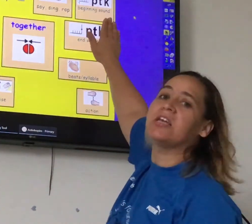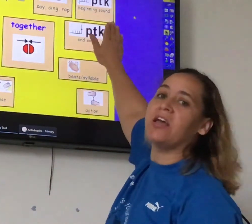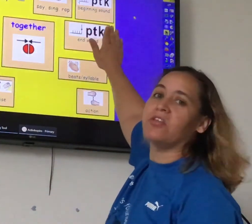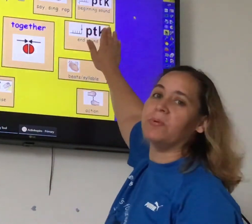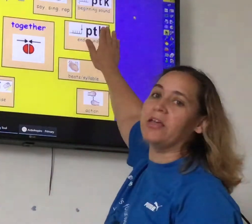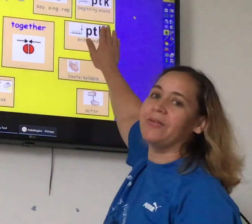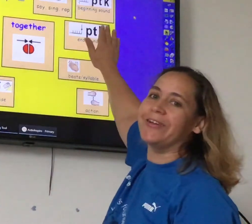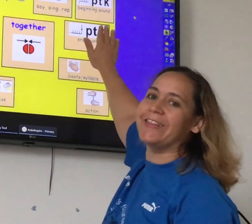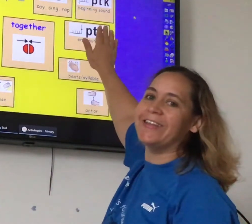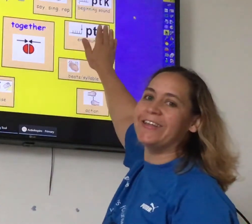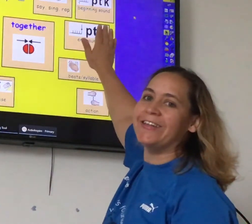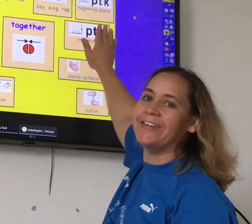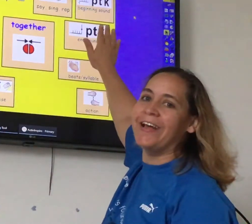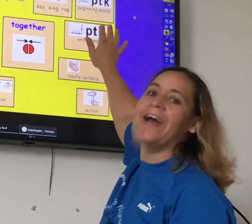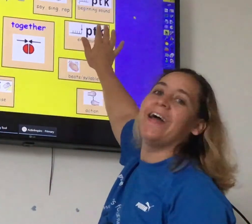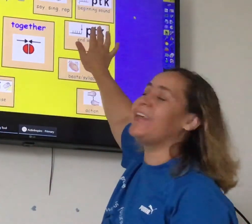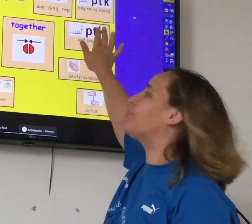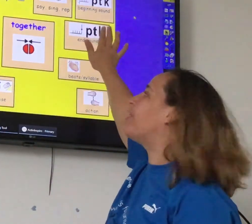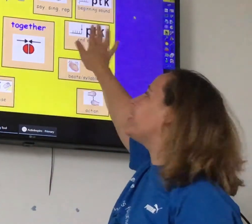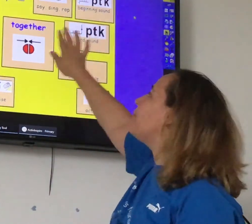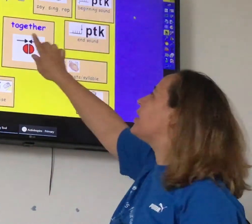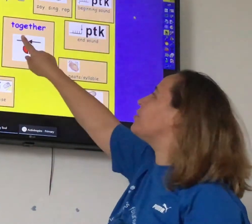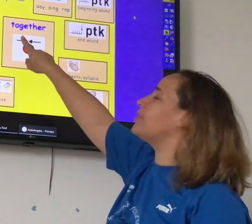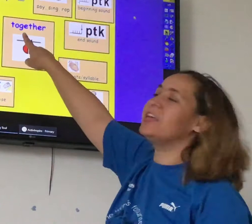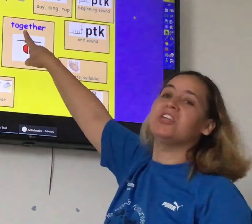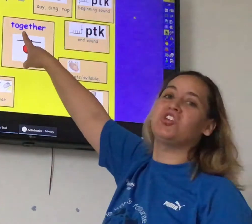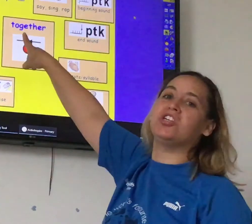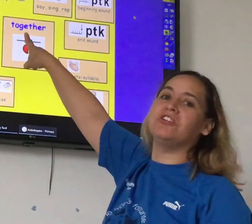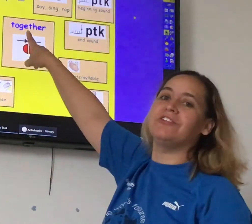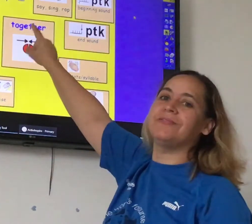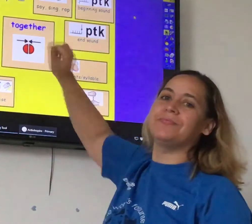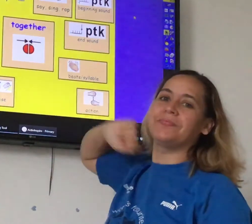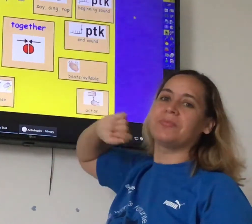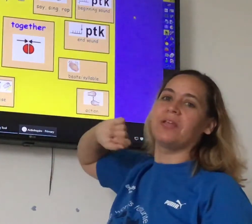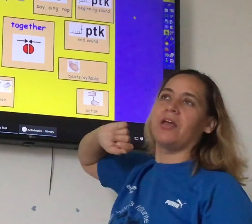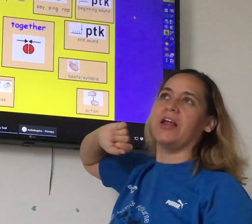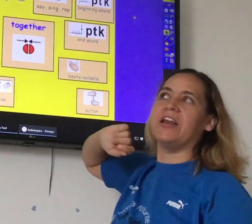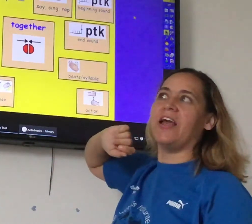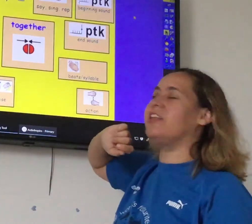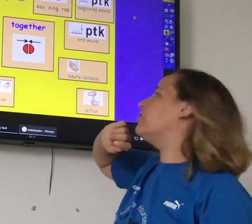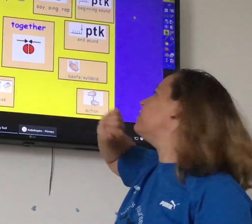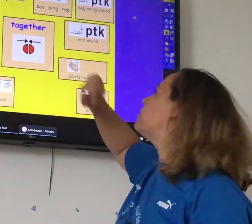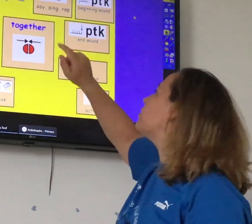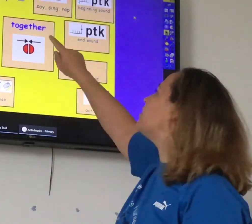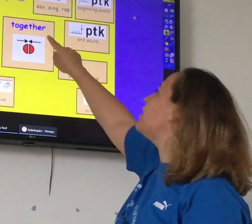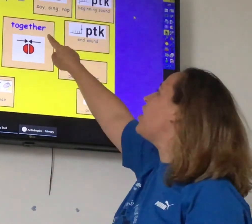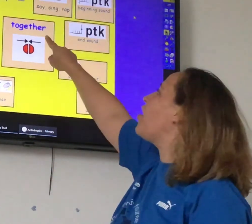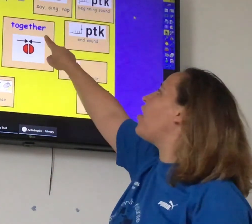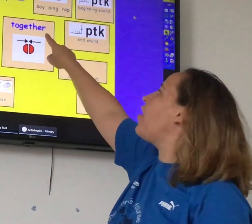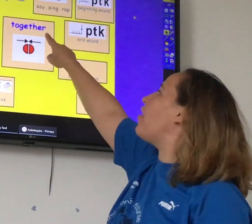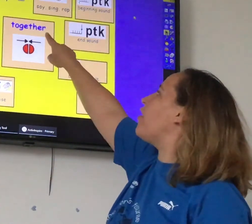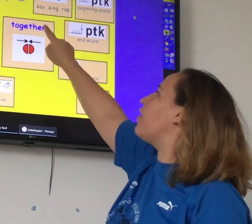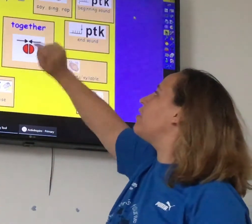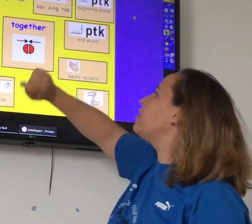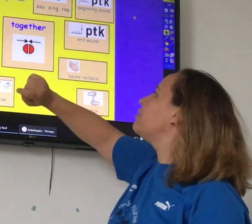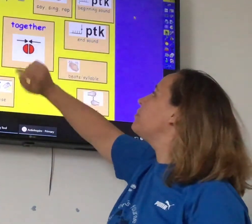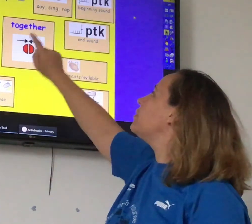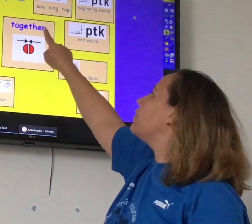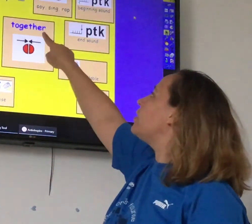together begin with? That's right, it begins with a t, and it ends with an er.